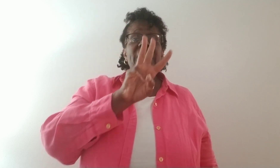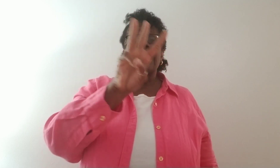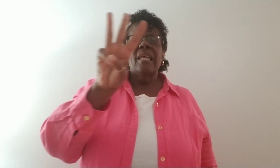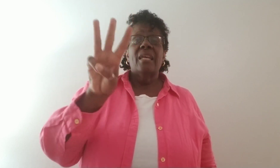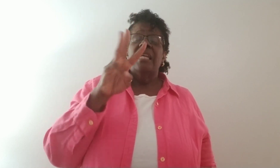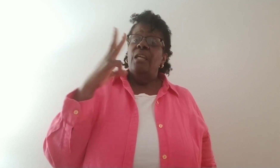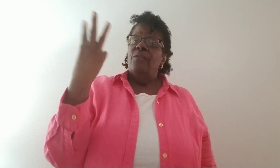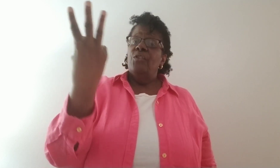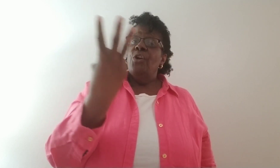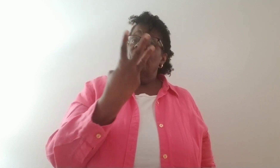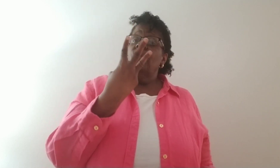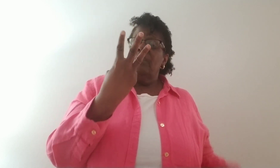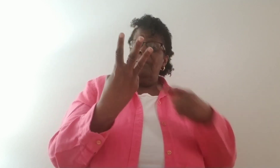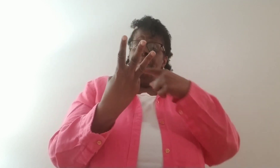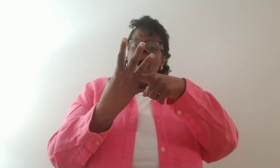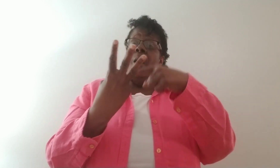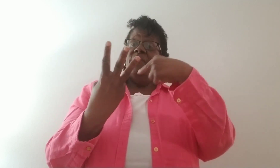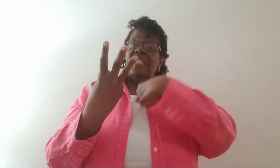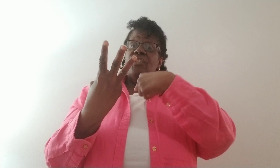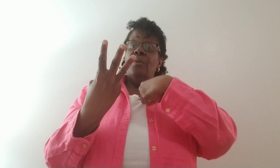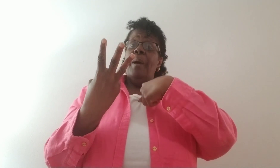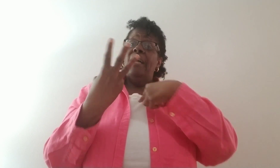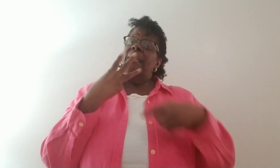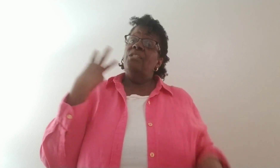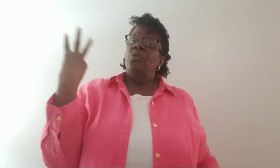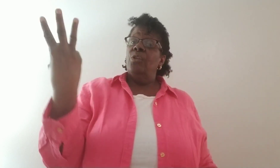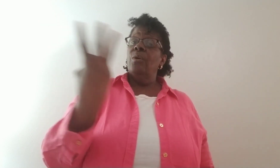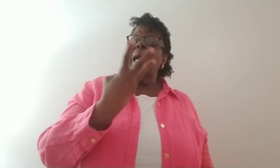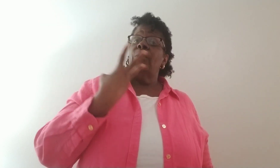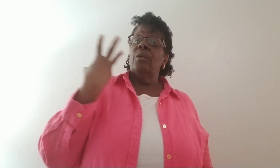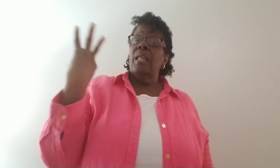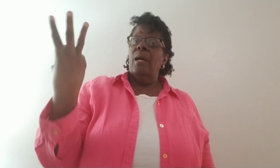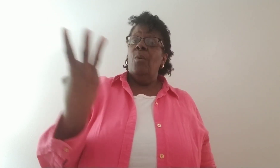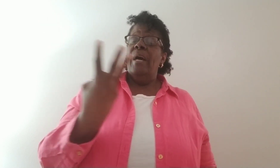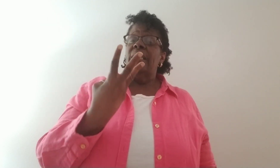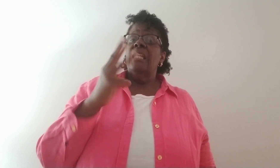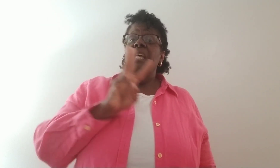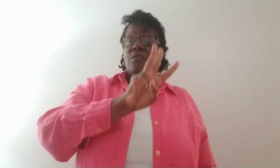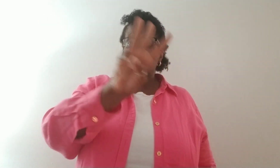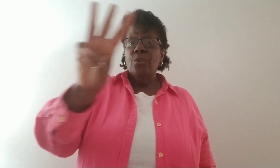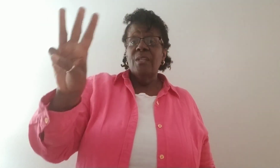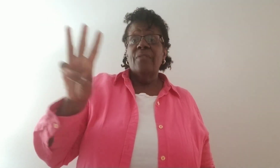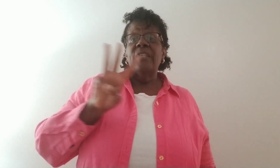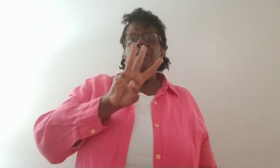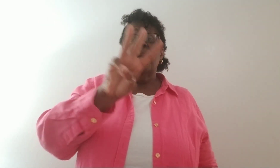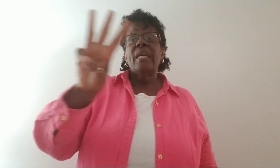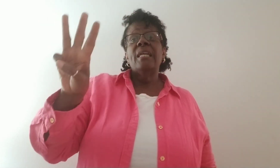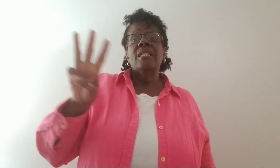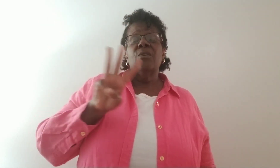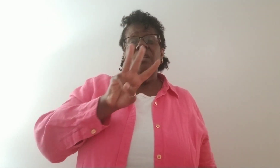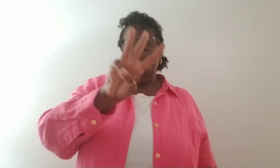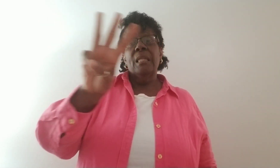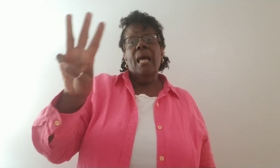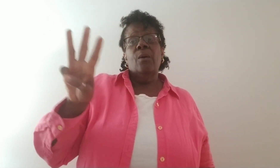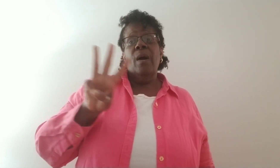Wednesday. If you turn it with the palm facing your body, it's going to go counterclockwise. If you turn out this way, it's going to be clockwise,